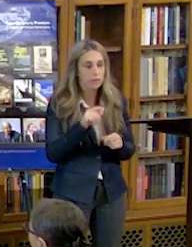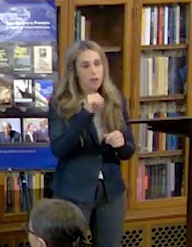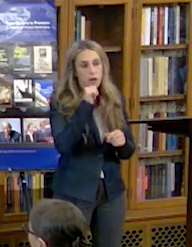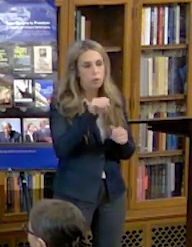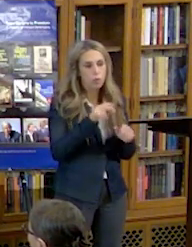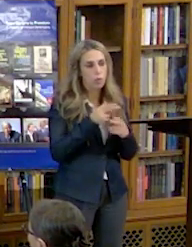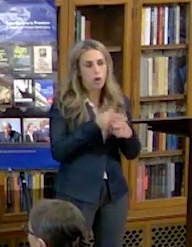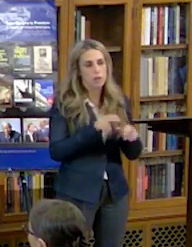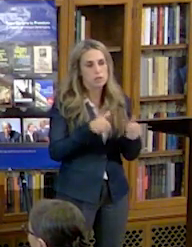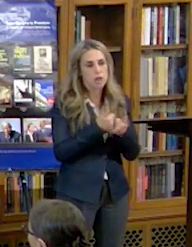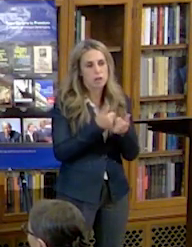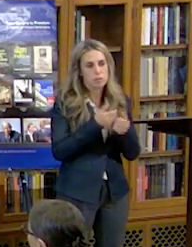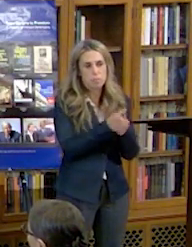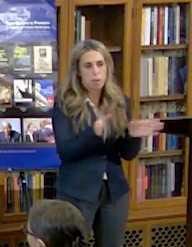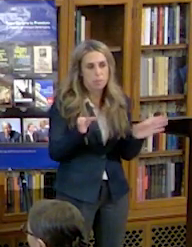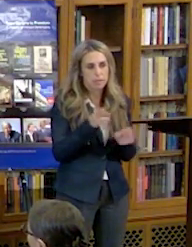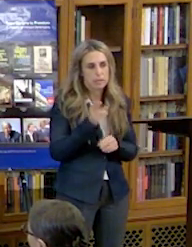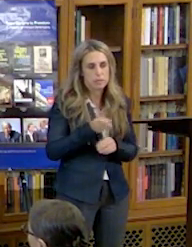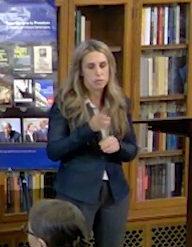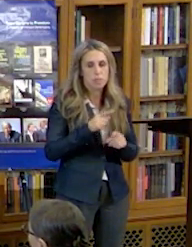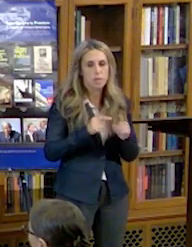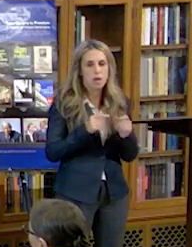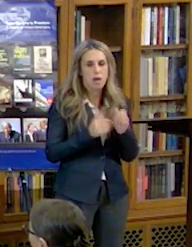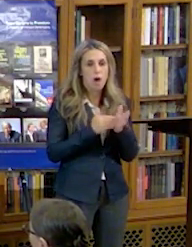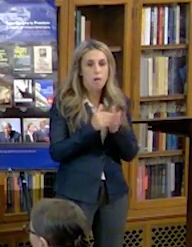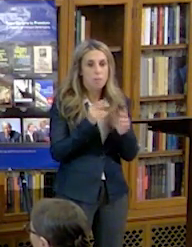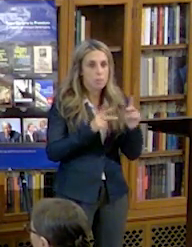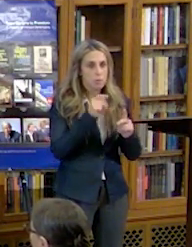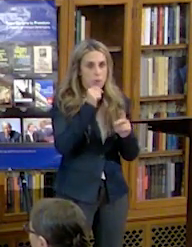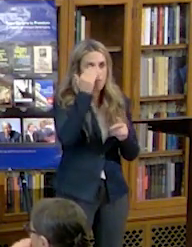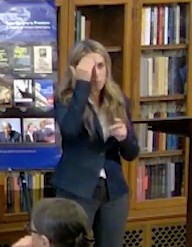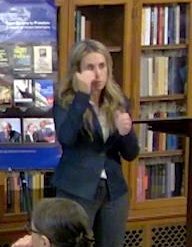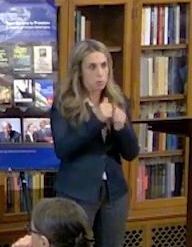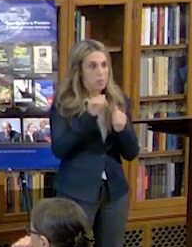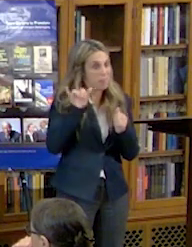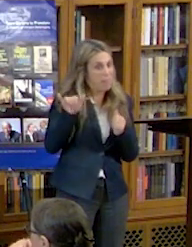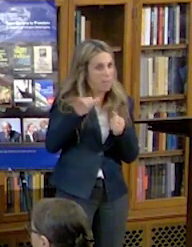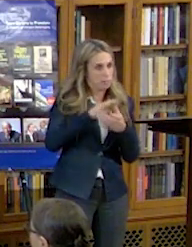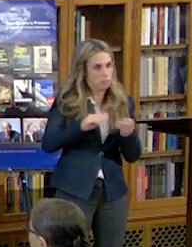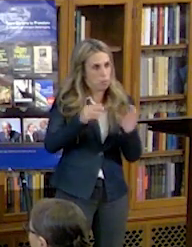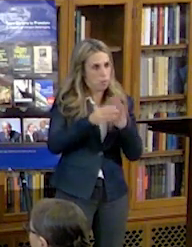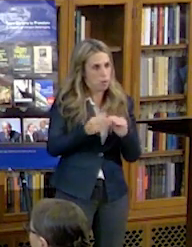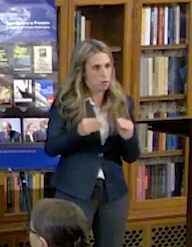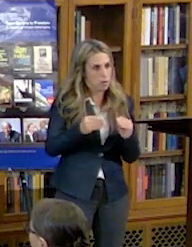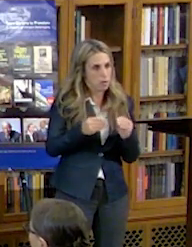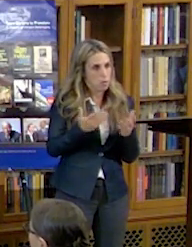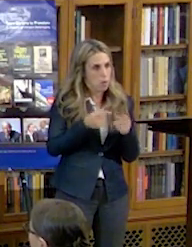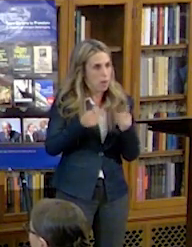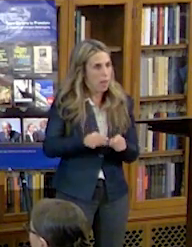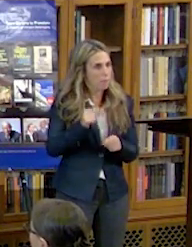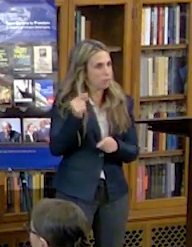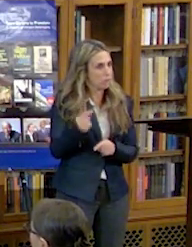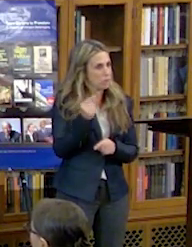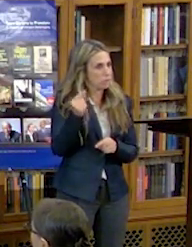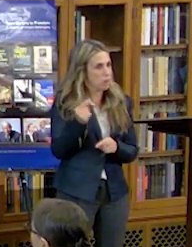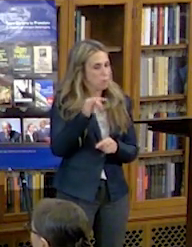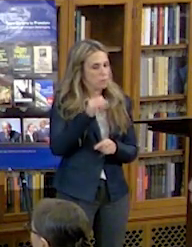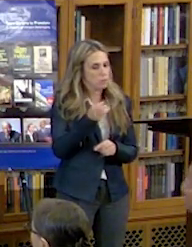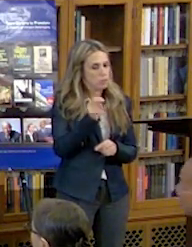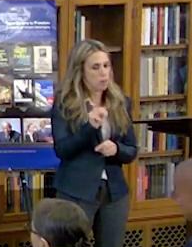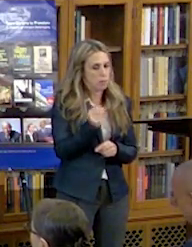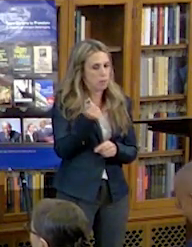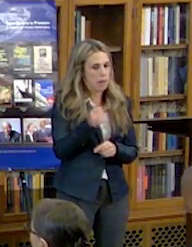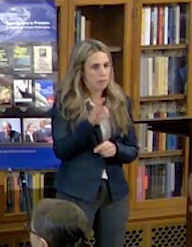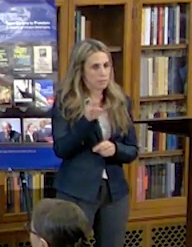public history but often times you know um people aren't familiar with that full story of what took place in Greensboro in February of